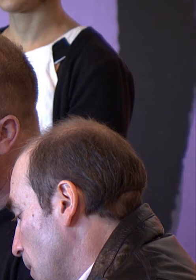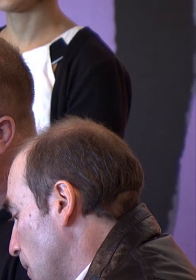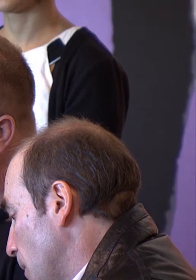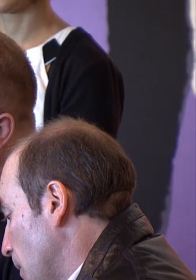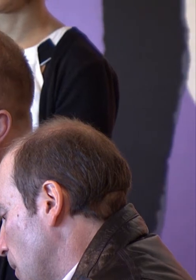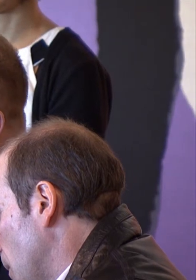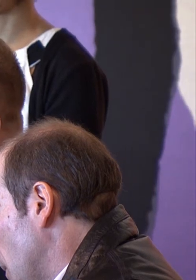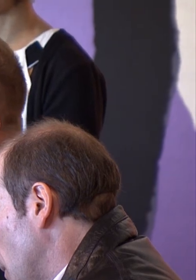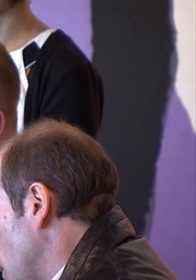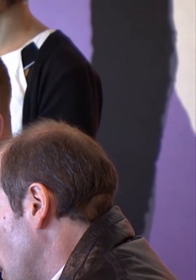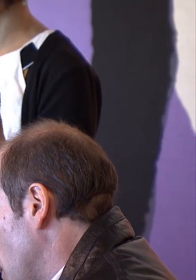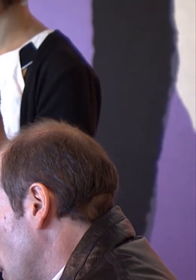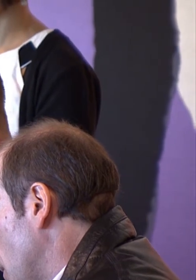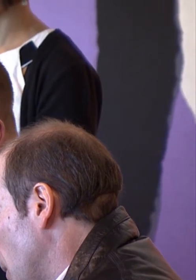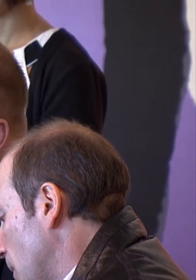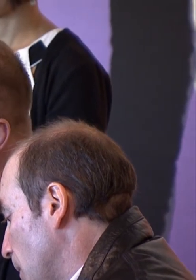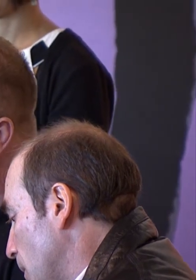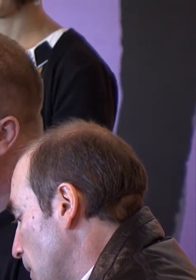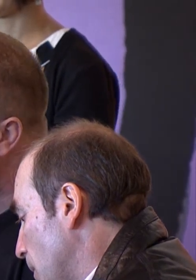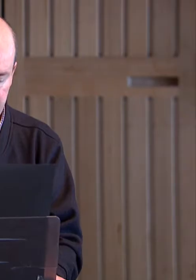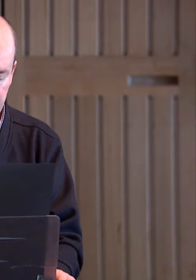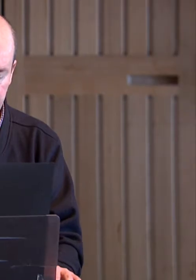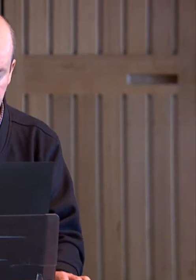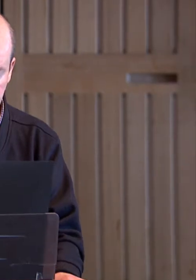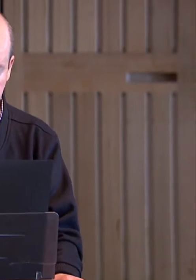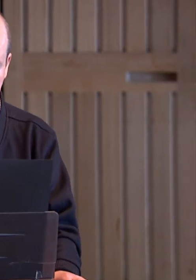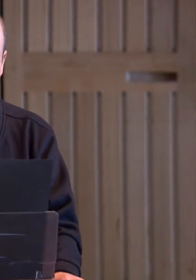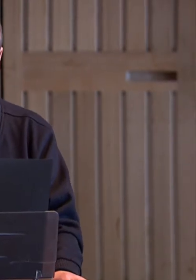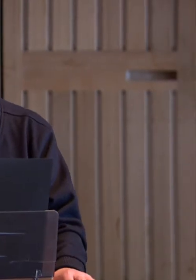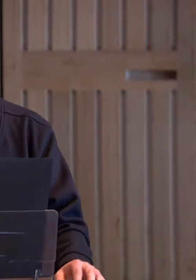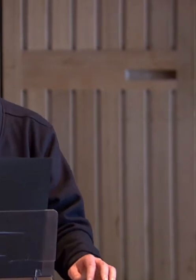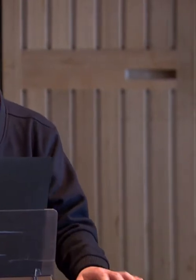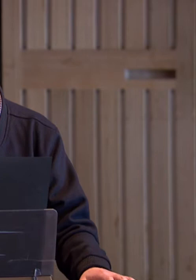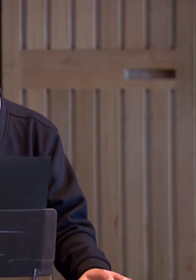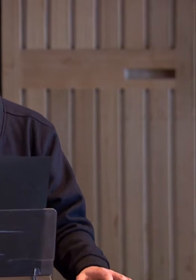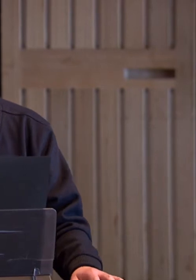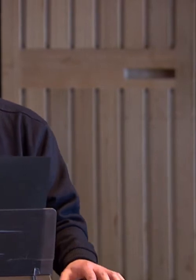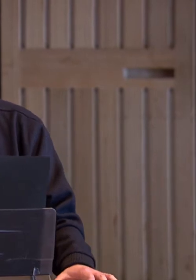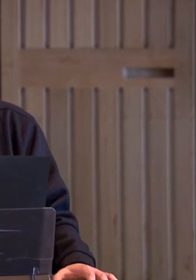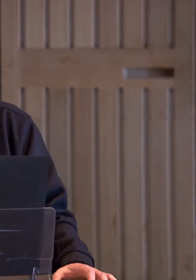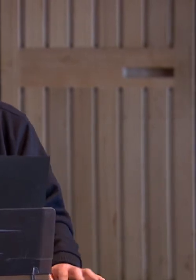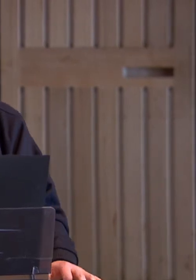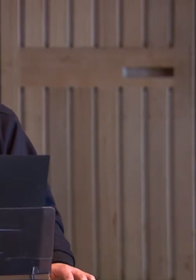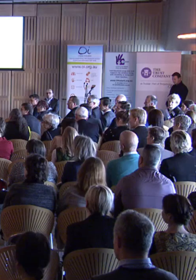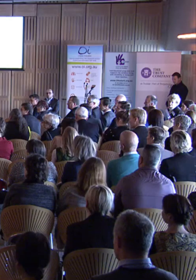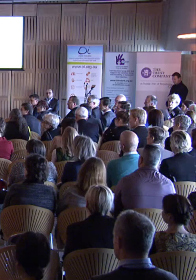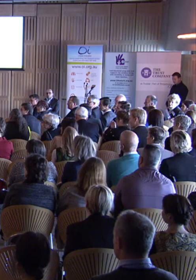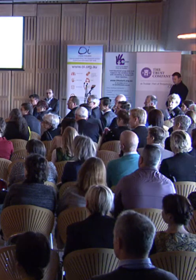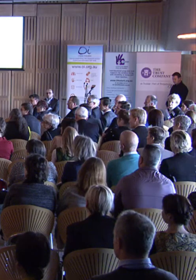river when they run. I'm the spirit of this great land. I am Australia.